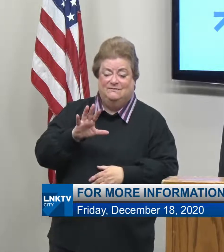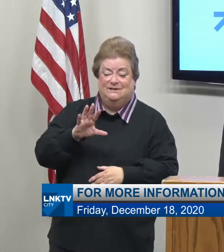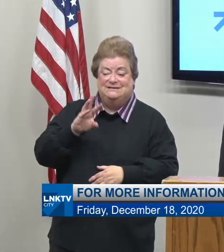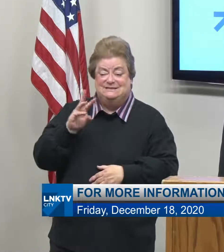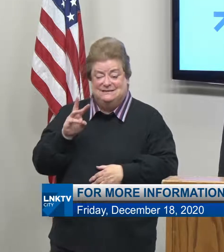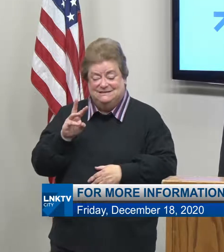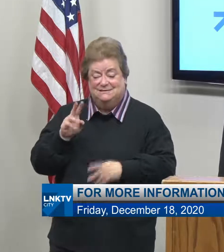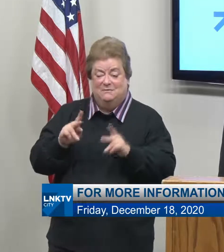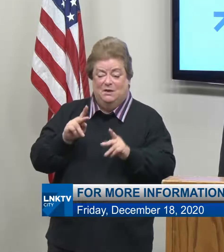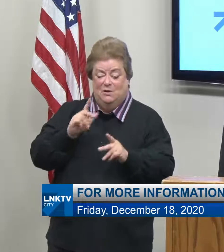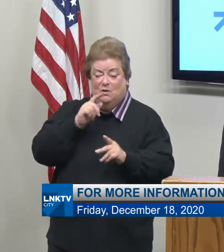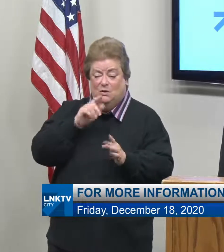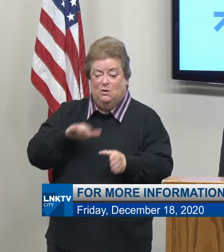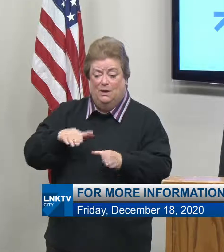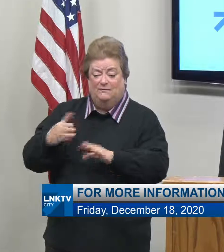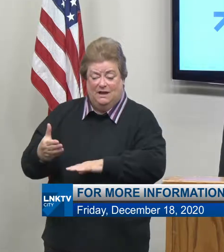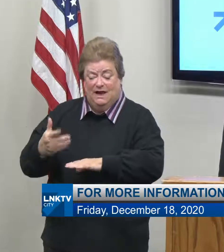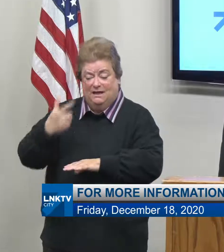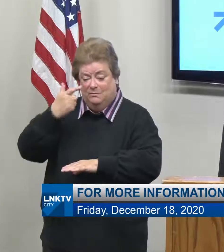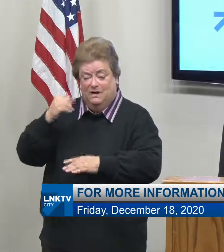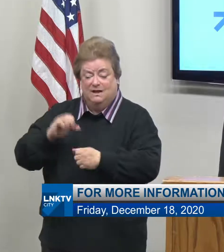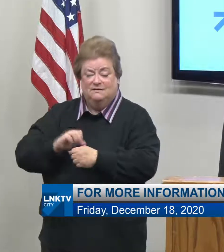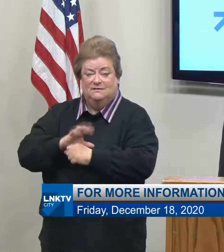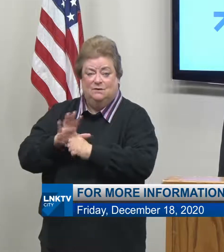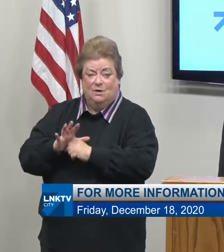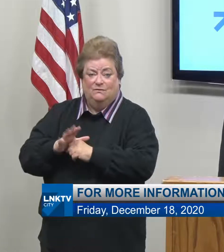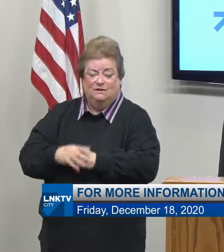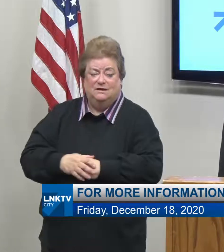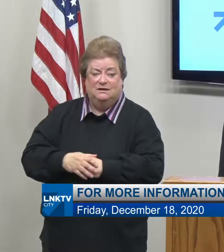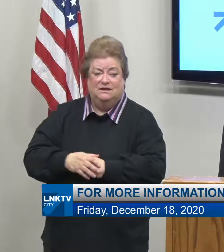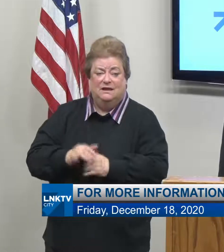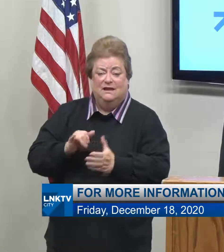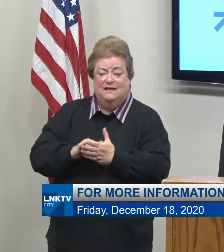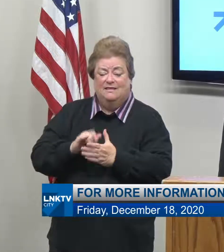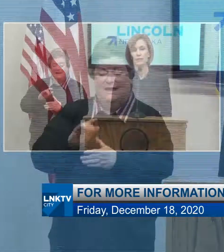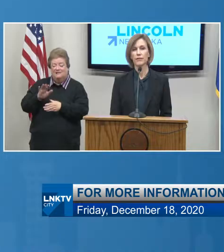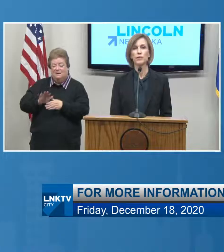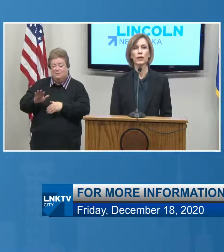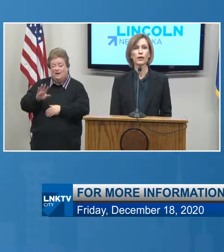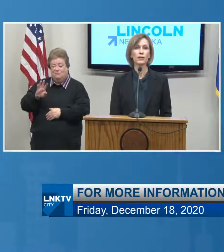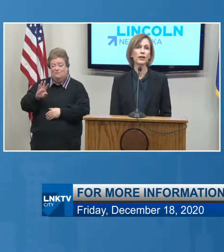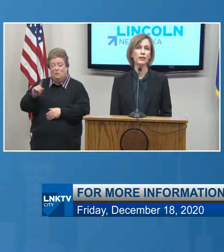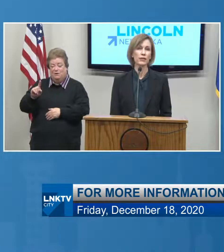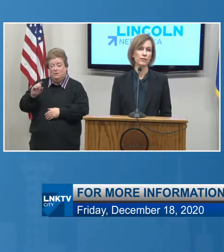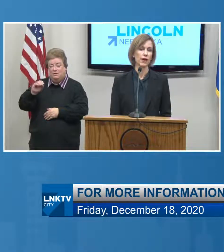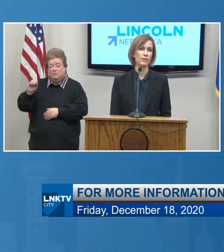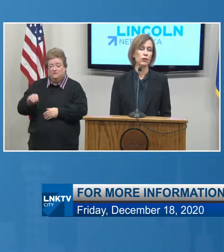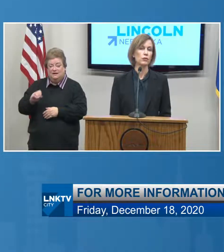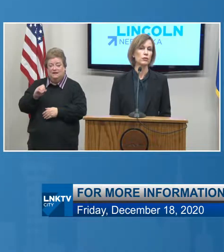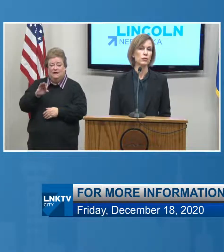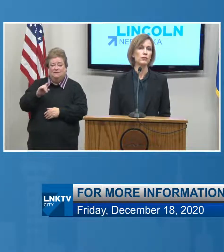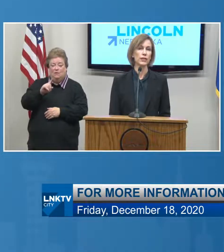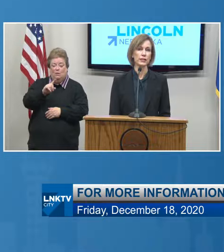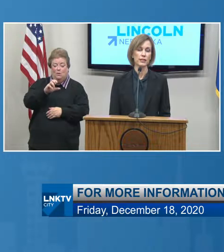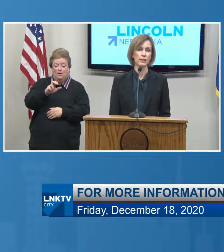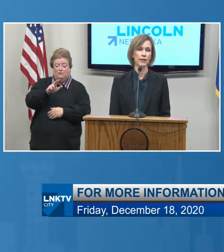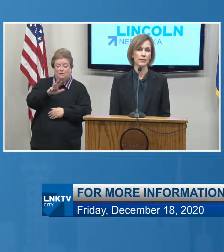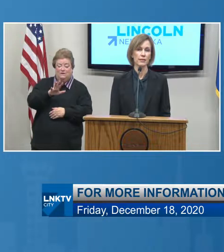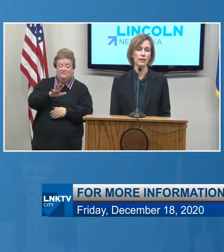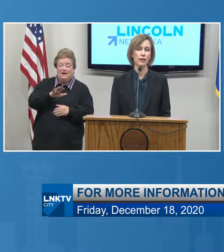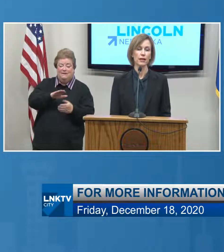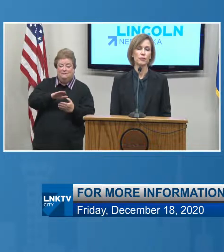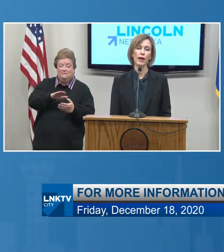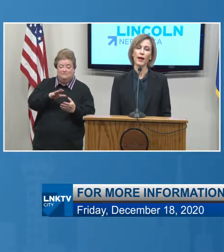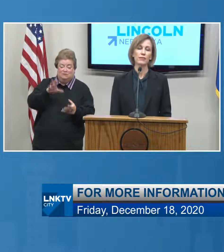of Lincoln and Lancaster County to COVID. That's about 41% of the 135 local COVID-19